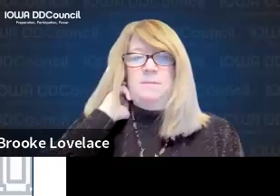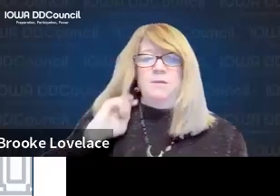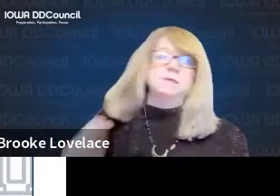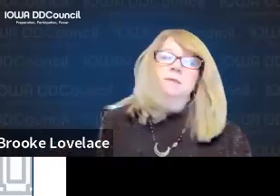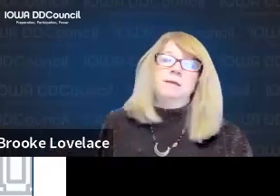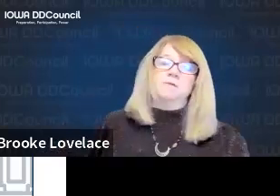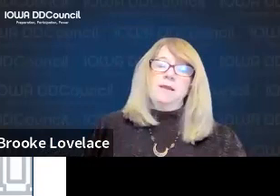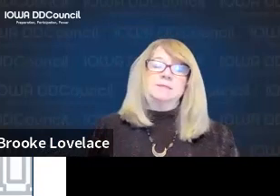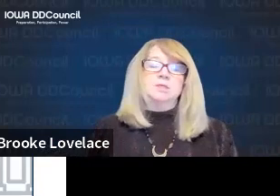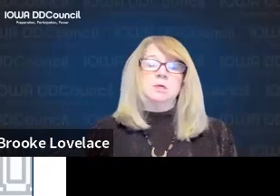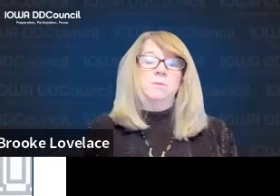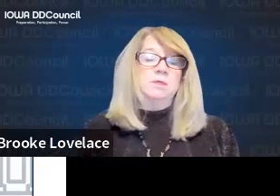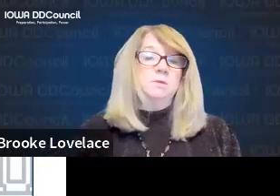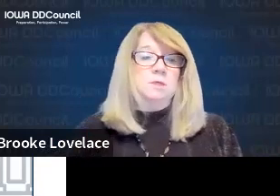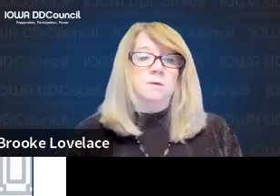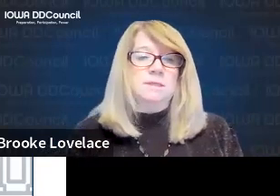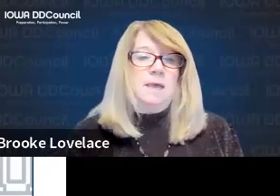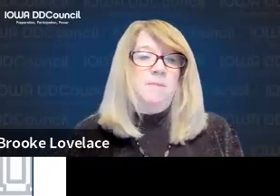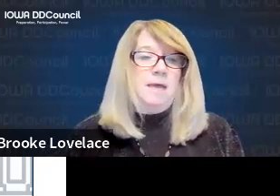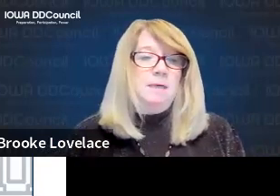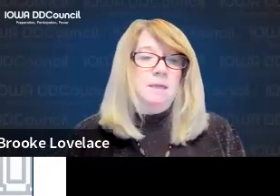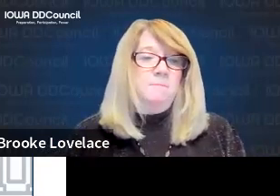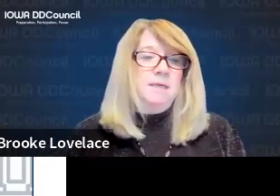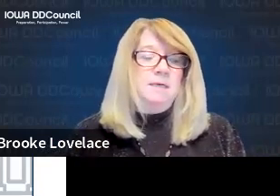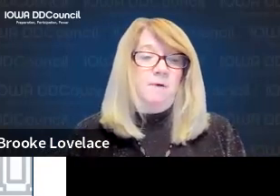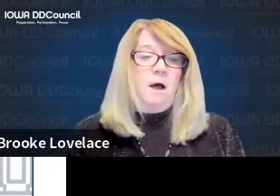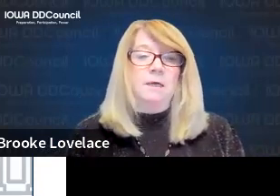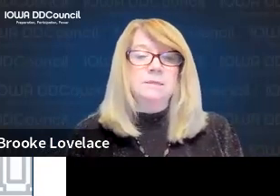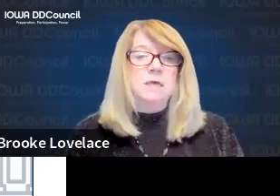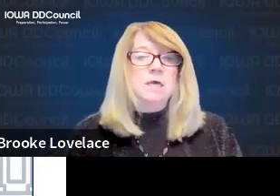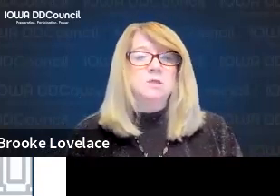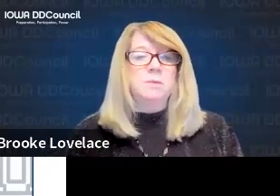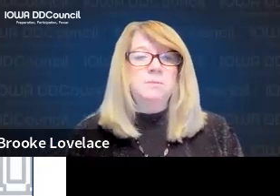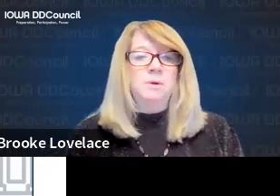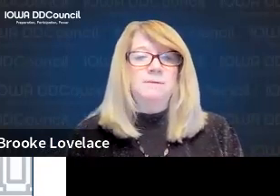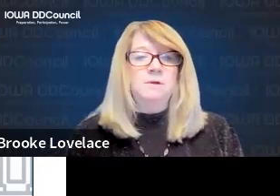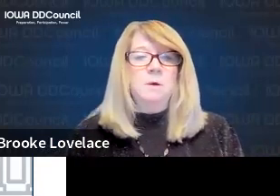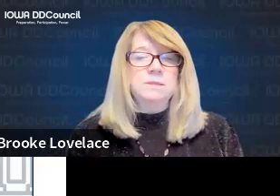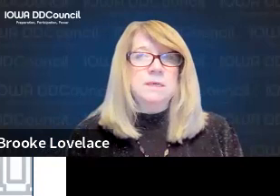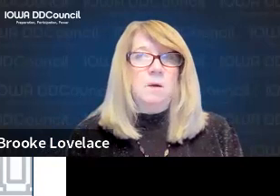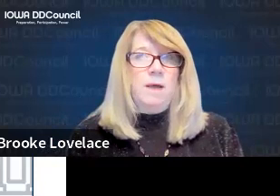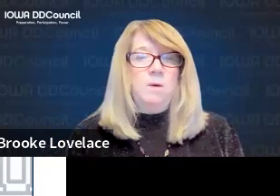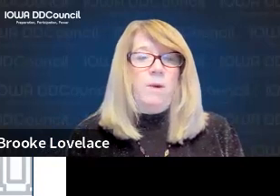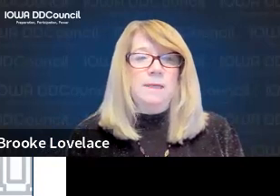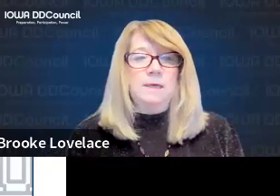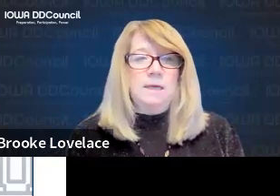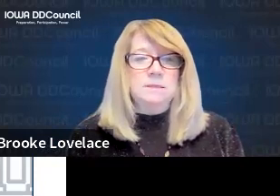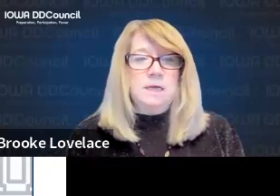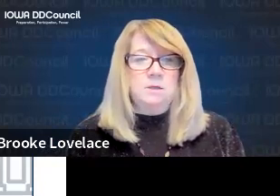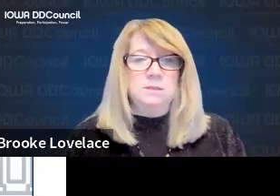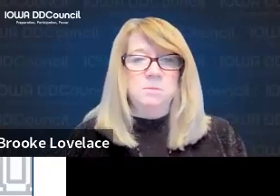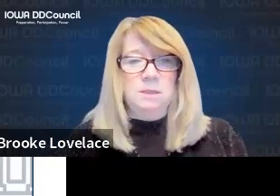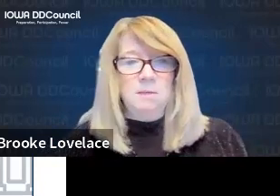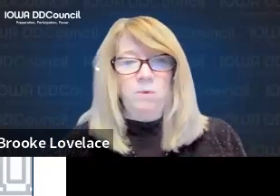be thinking about this again for next year. We do start this campaign in the beginning of August. So people, even though it's a way to